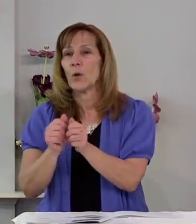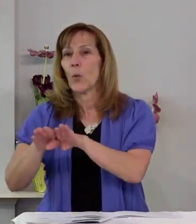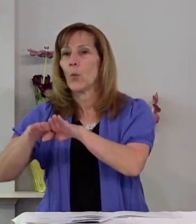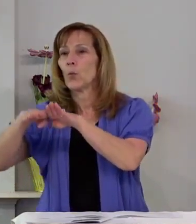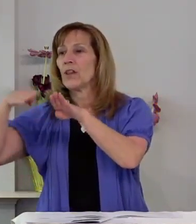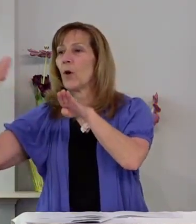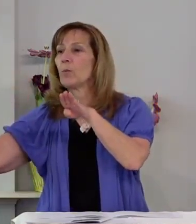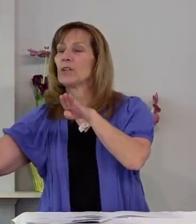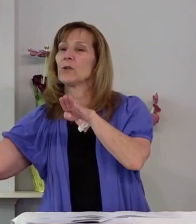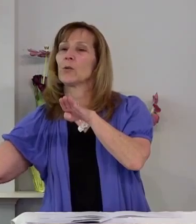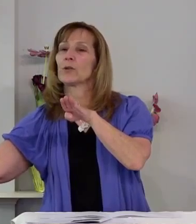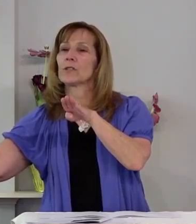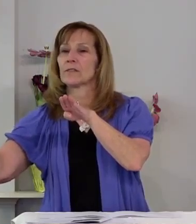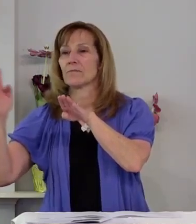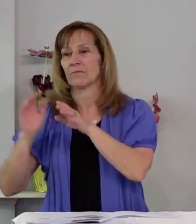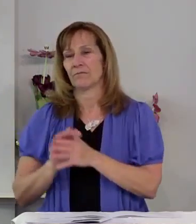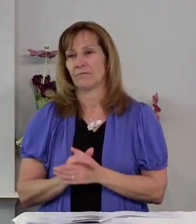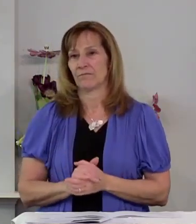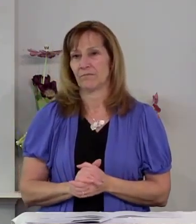Doors.